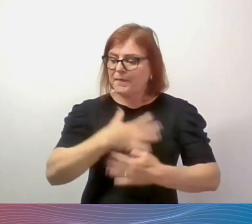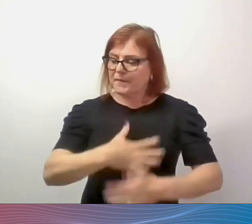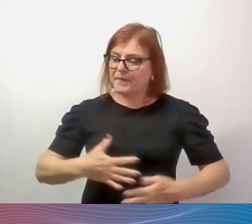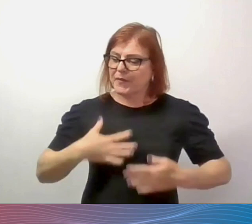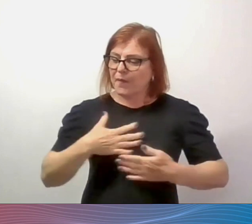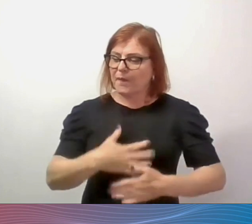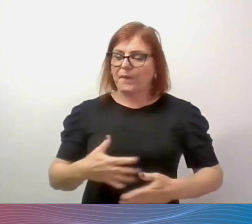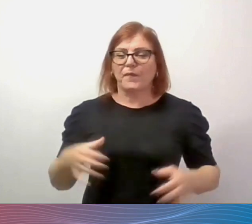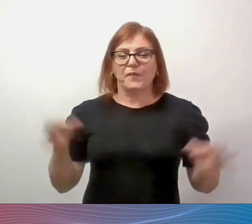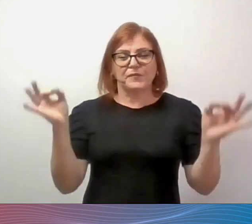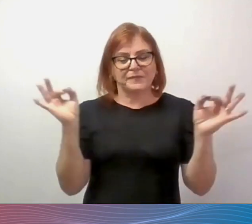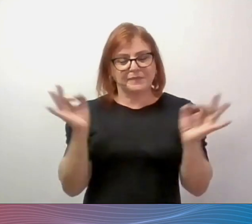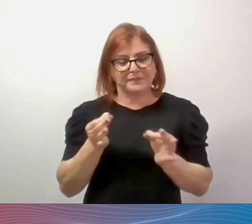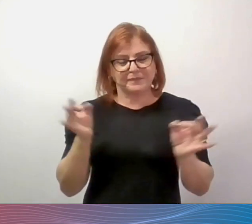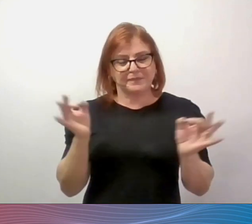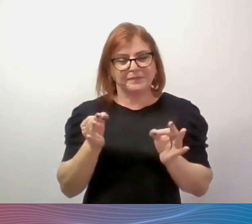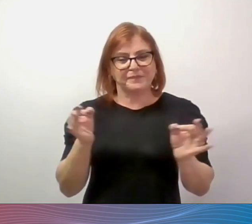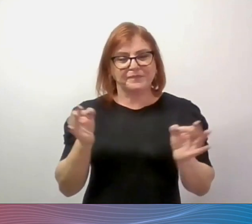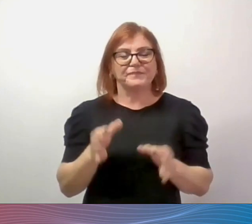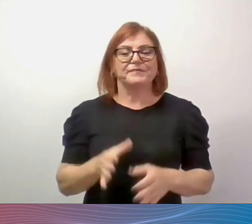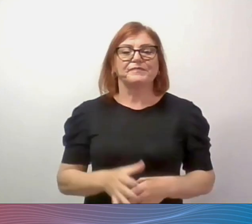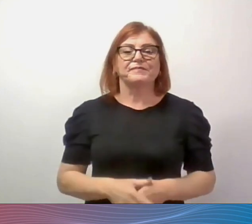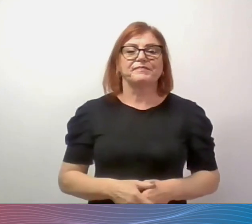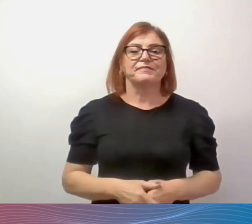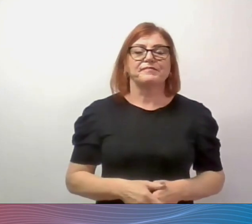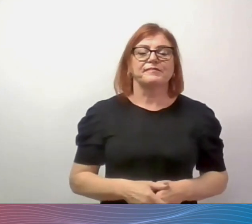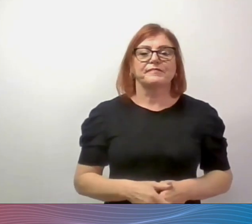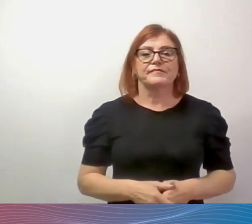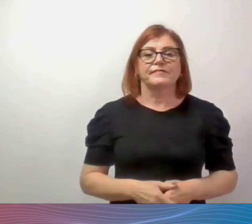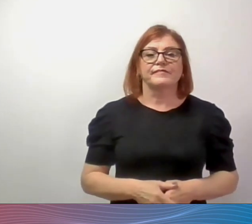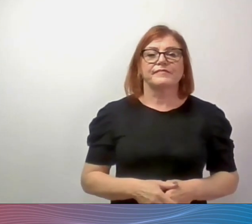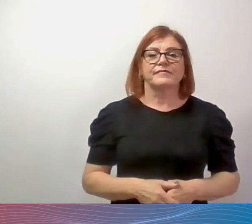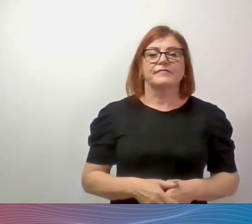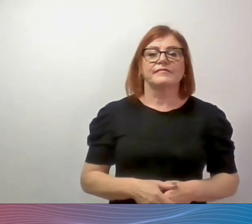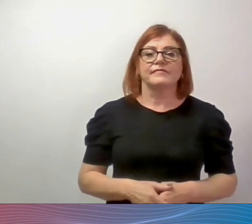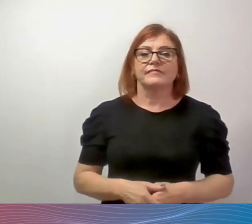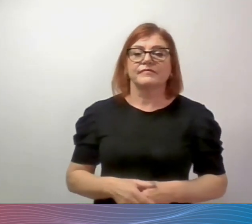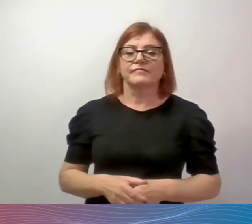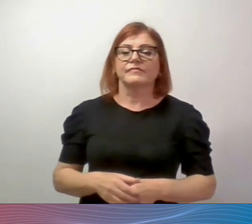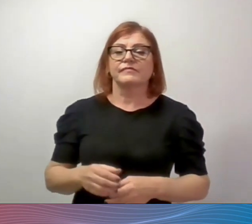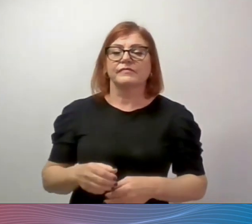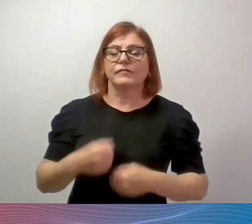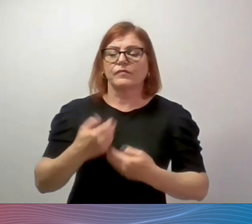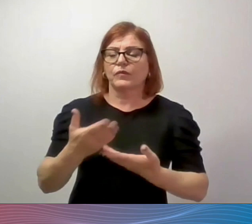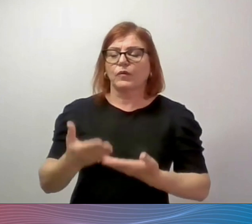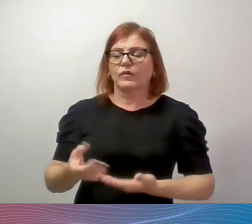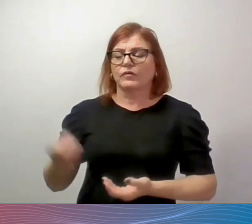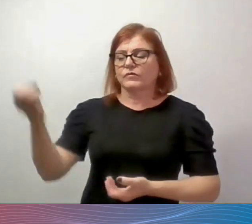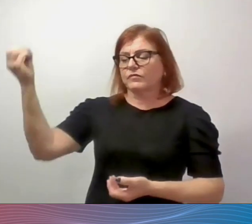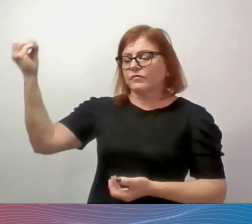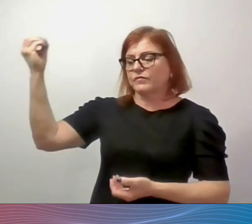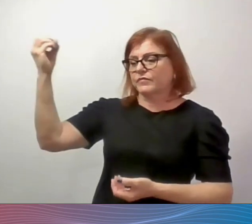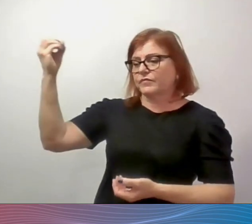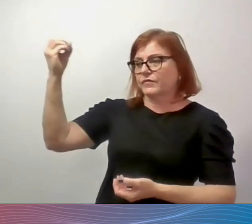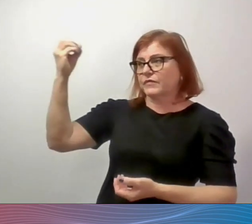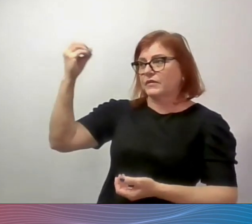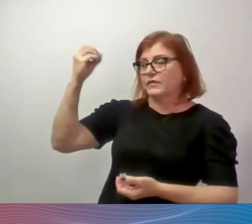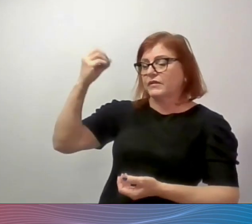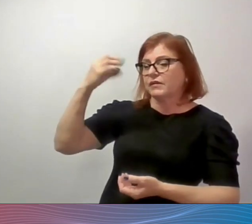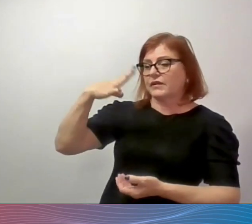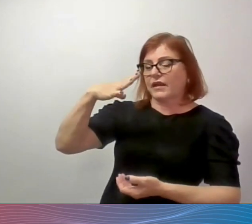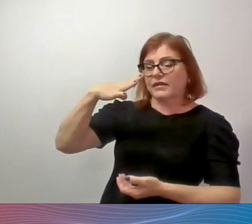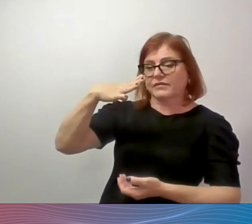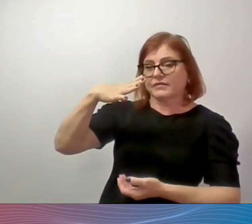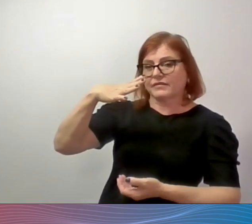your joy may be full. Por isso, irmão, quando recebemos a graça, o rio da graça, that's why, brothers and sisters, when we